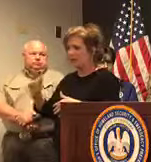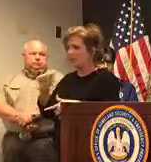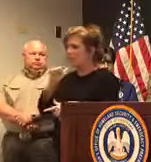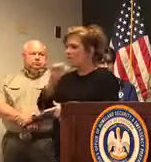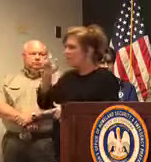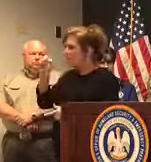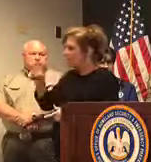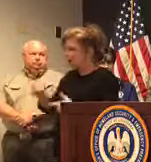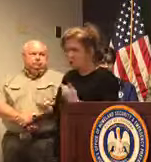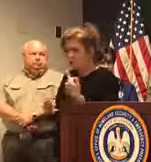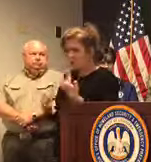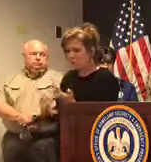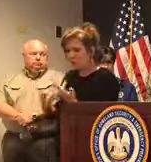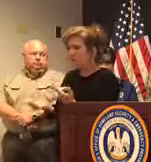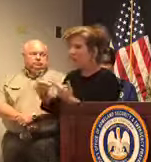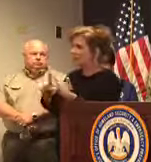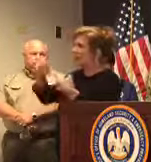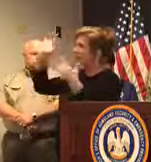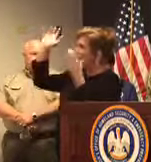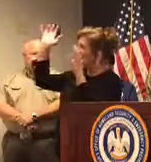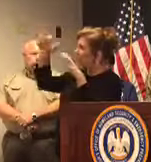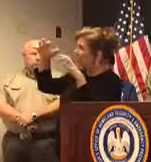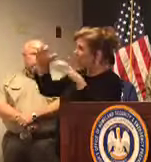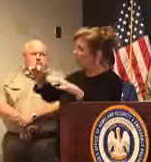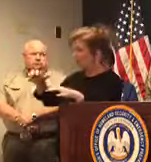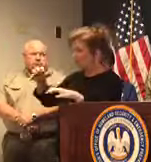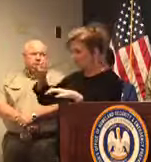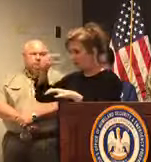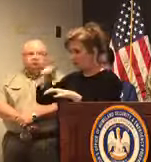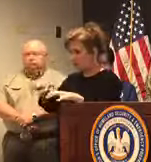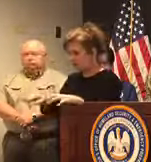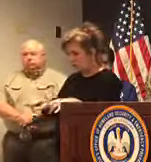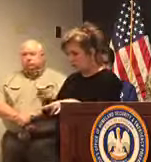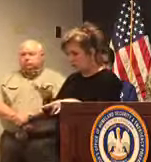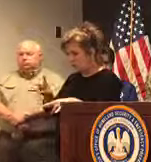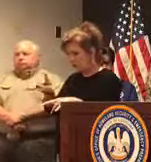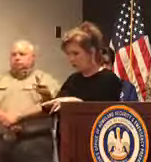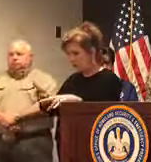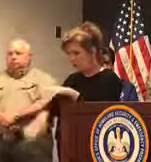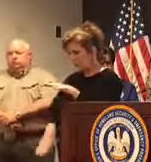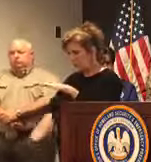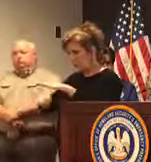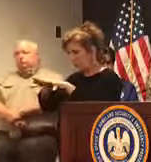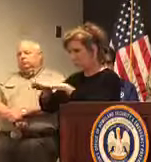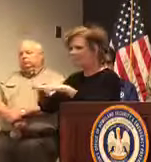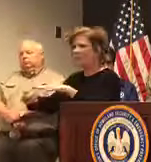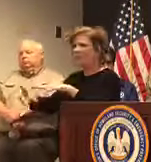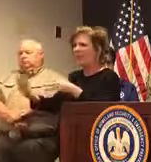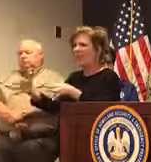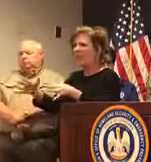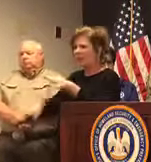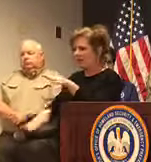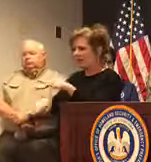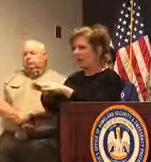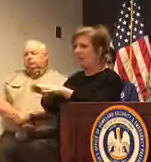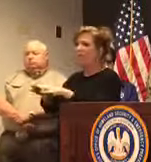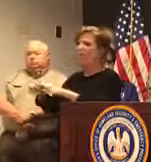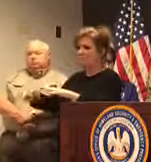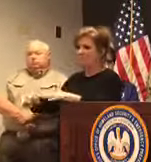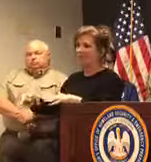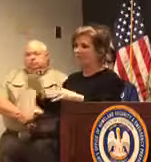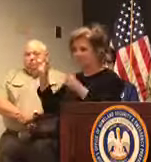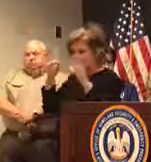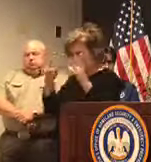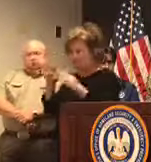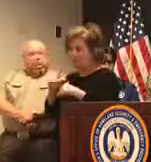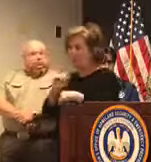wait until the rain falls for the rivers to fill up because they're already full. And so that's obviously a concern. Look, there